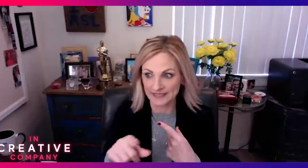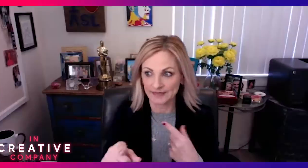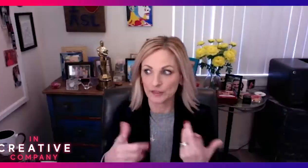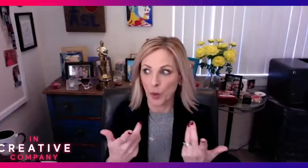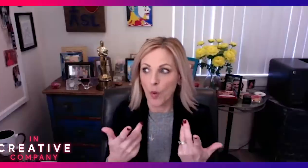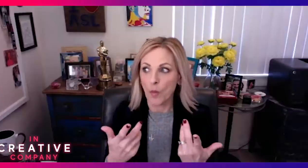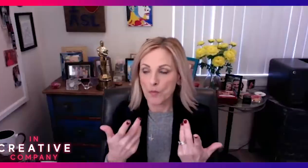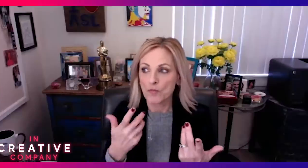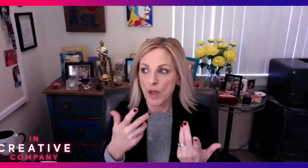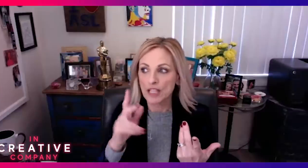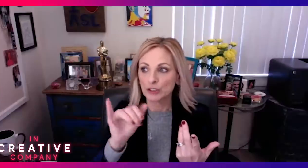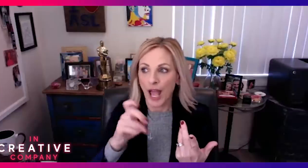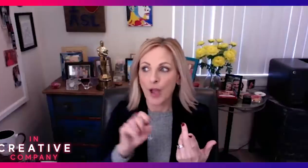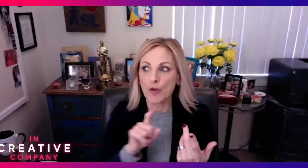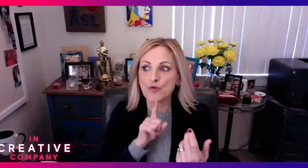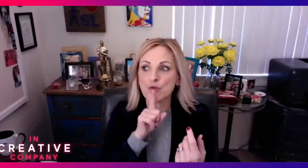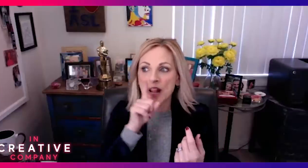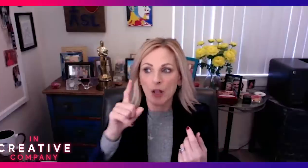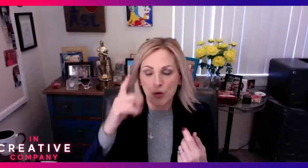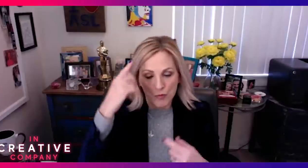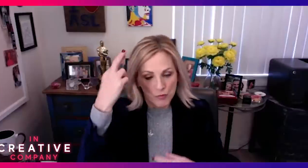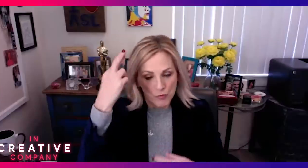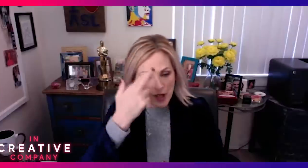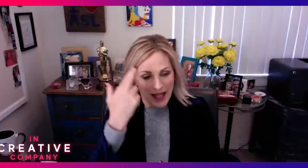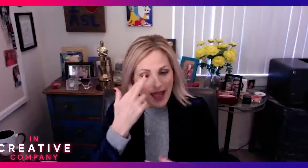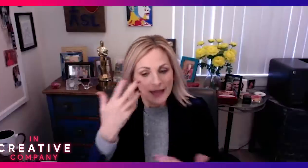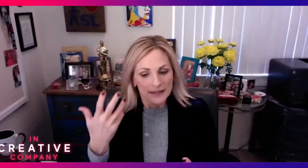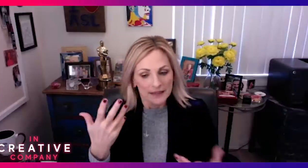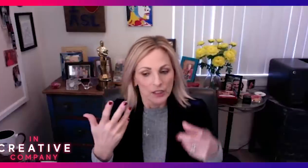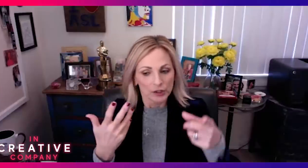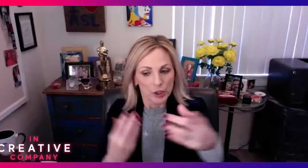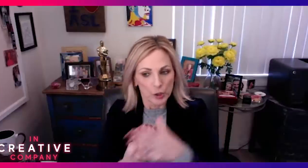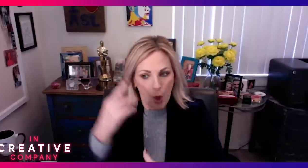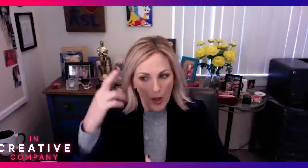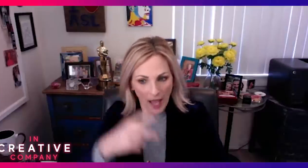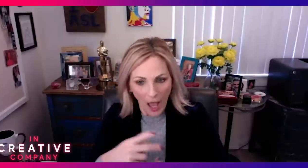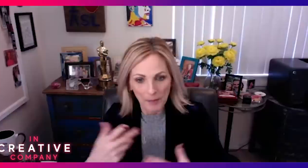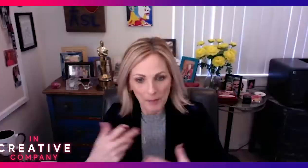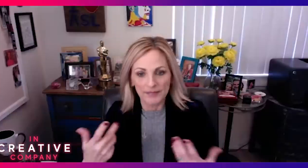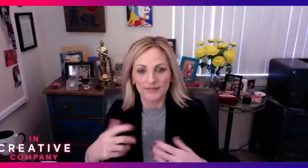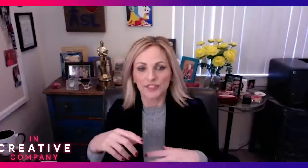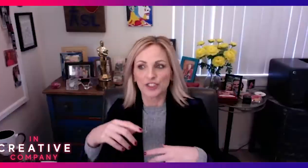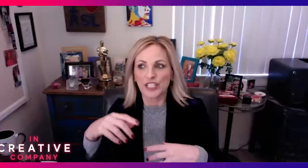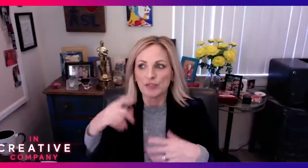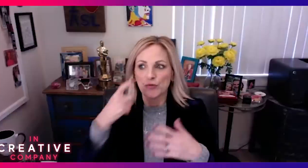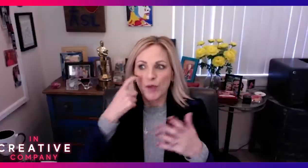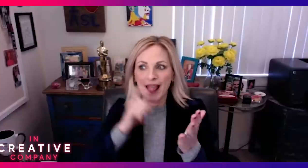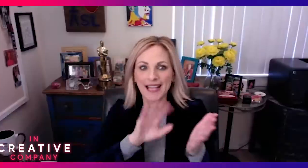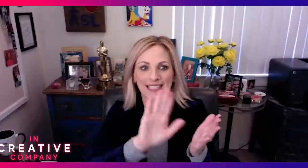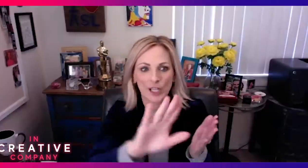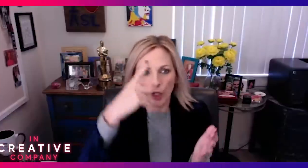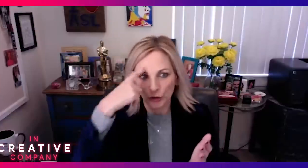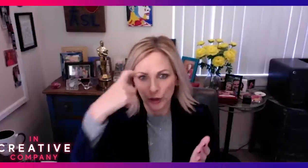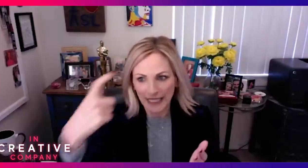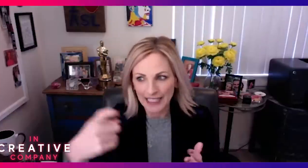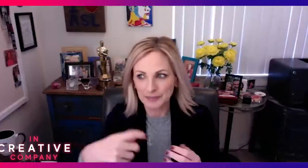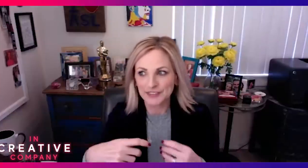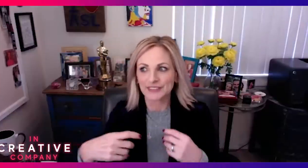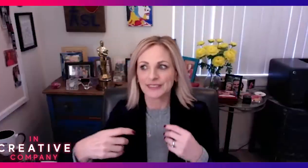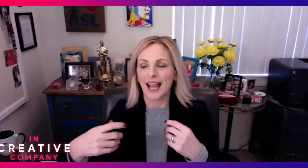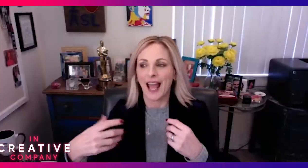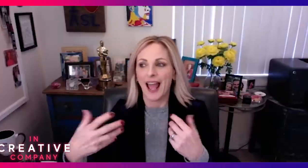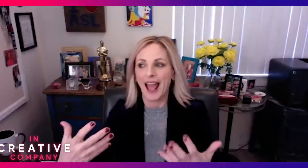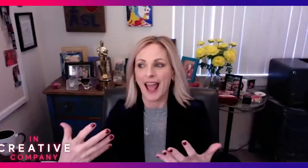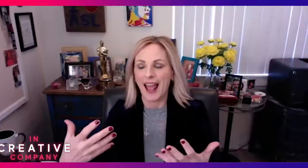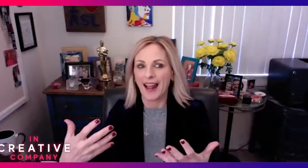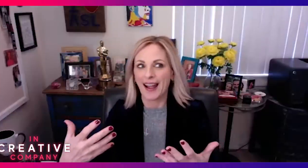ever deaf? And certainly then Jackie really then realizes, oh, okay, that is a question I never